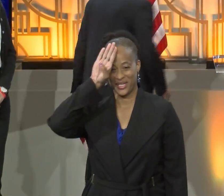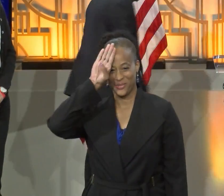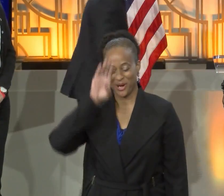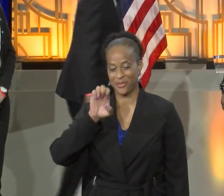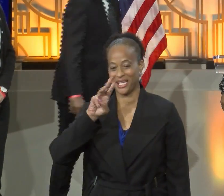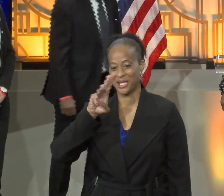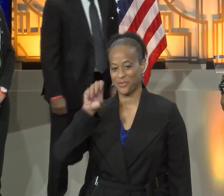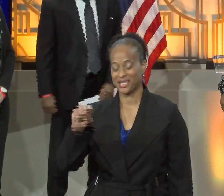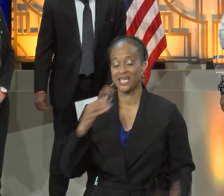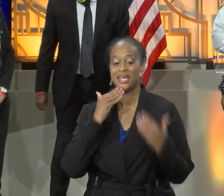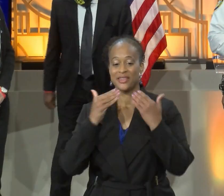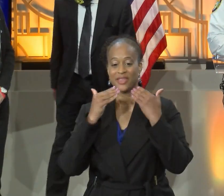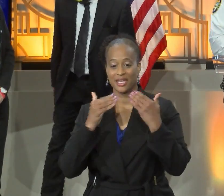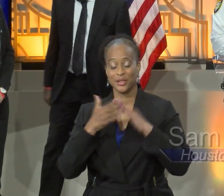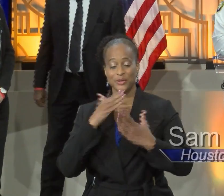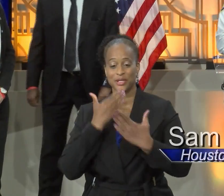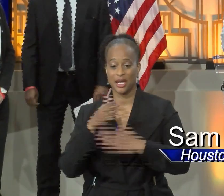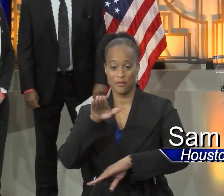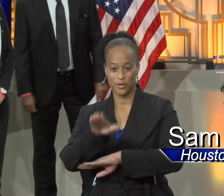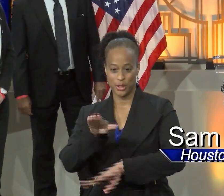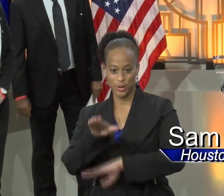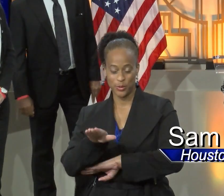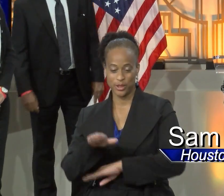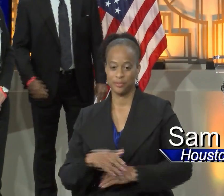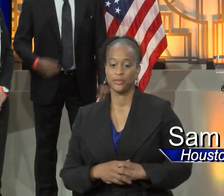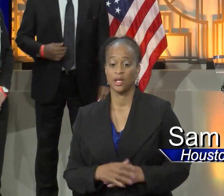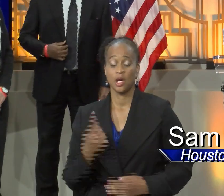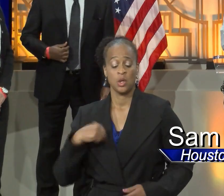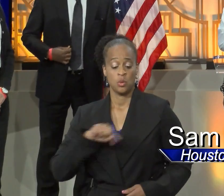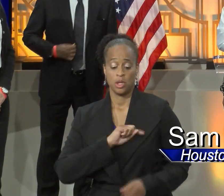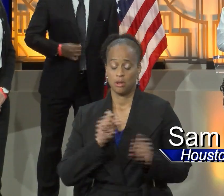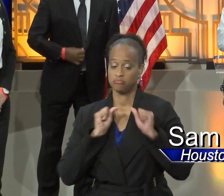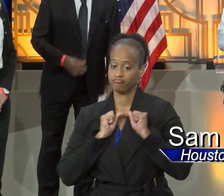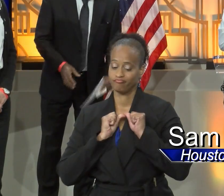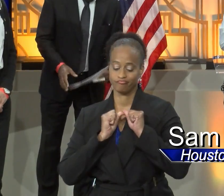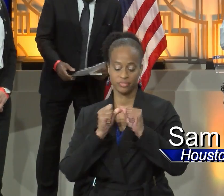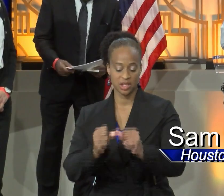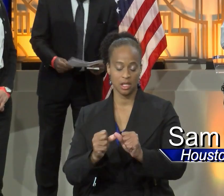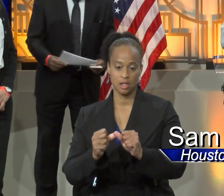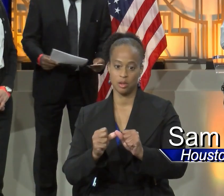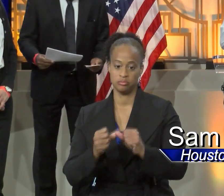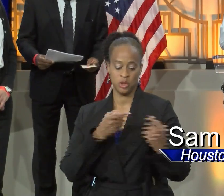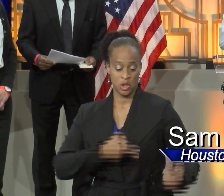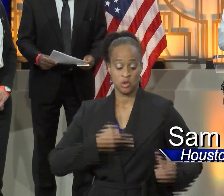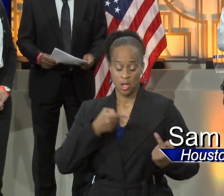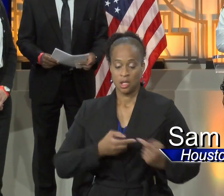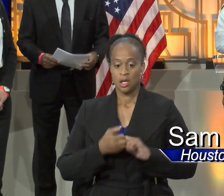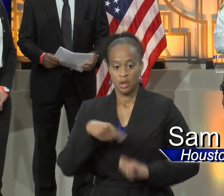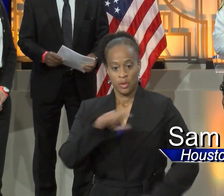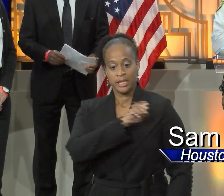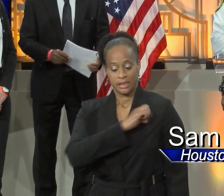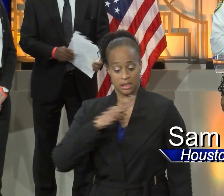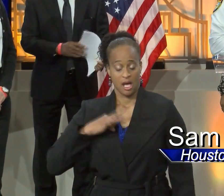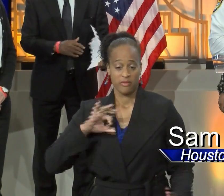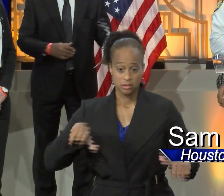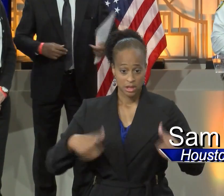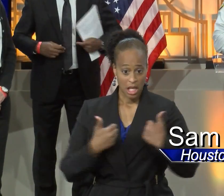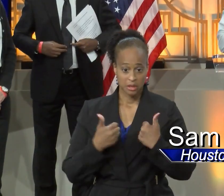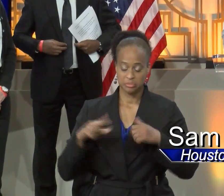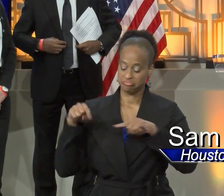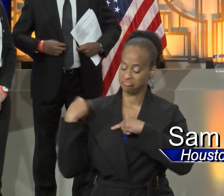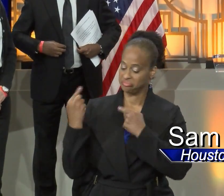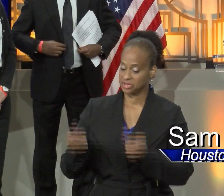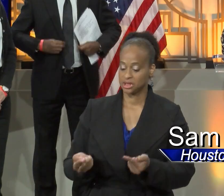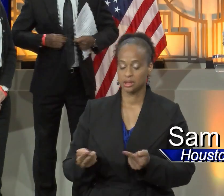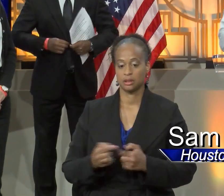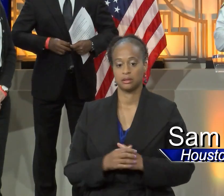Thank you, Mayor. Good afternoon, everyone. So we are still dealing with the staffing challenges that we've been discussing,